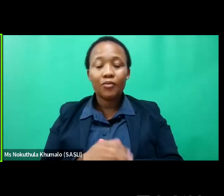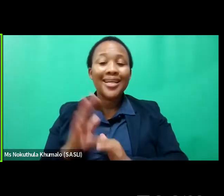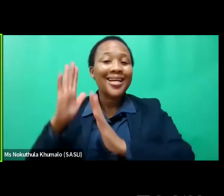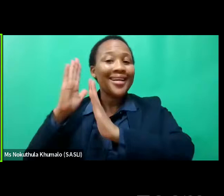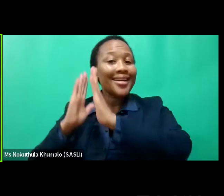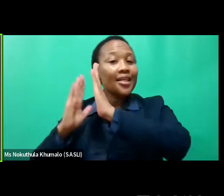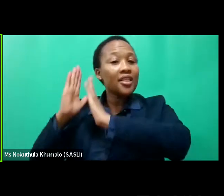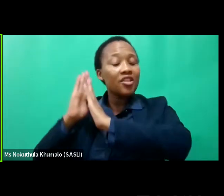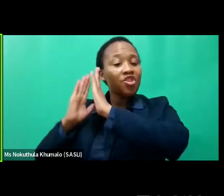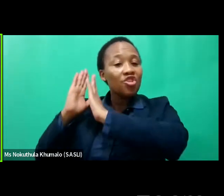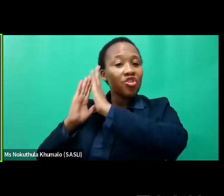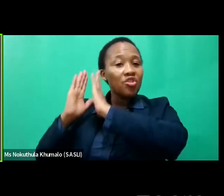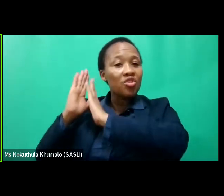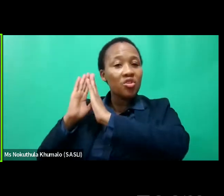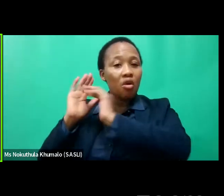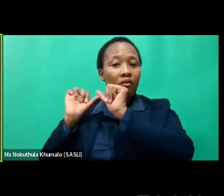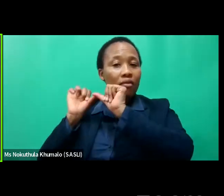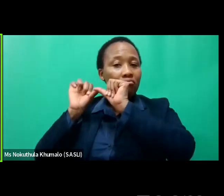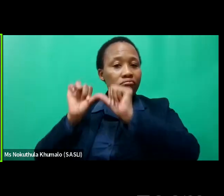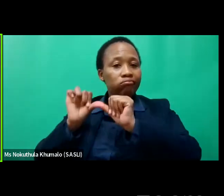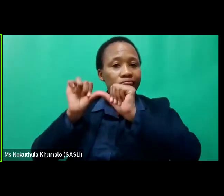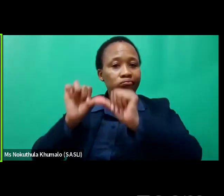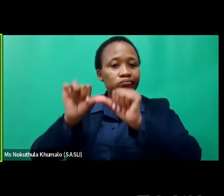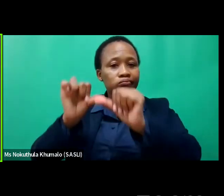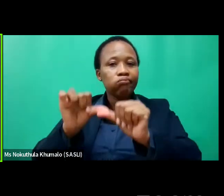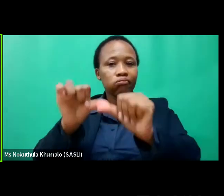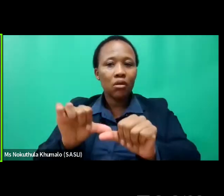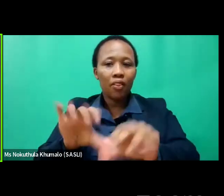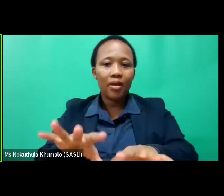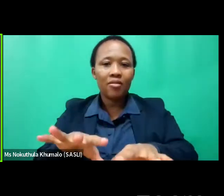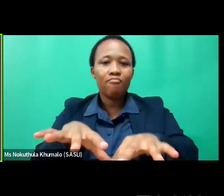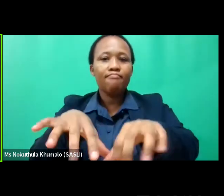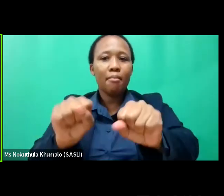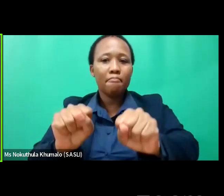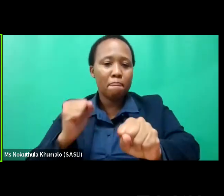against colonialism-derived oppression and discrimination,